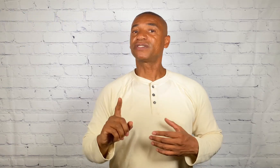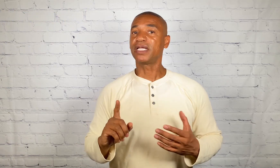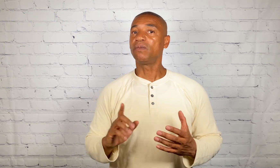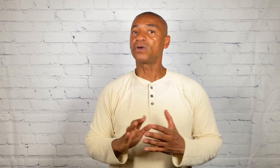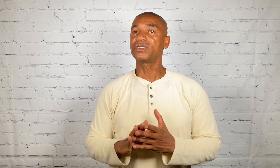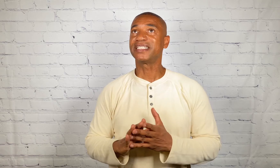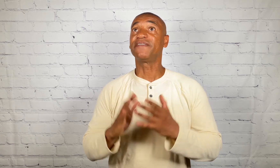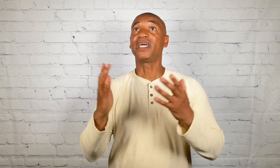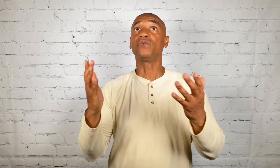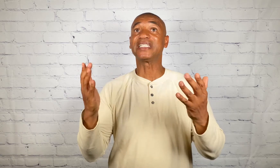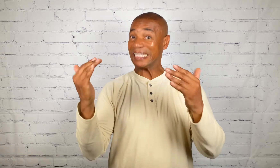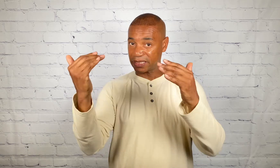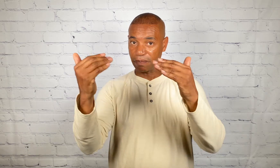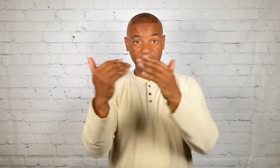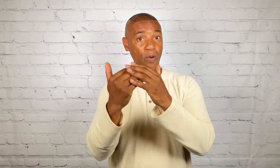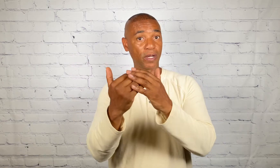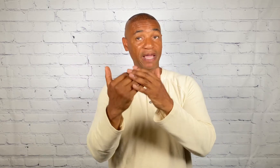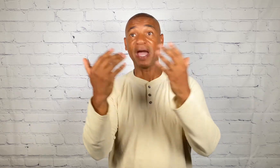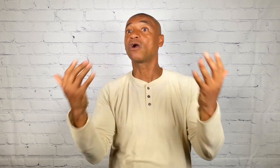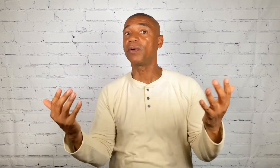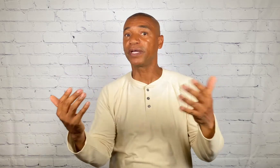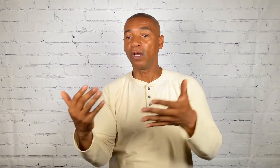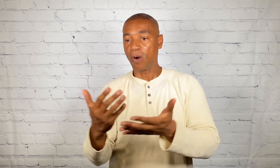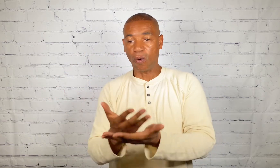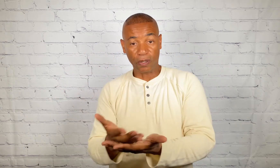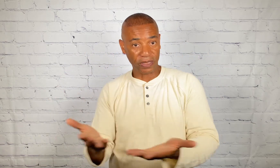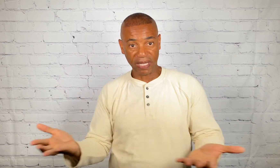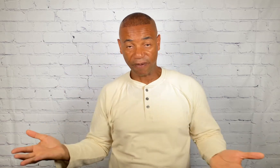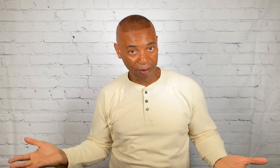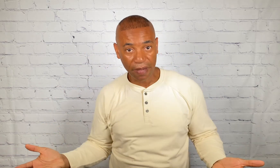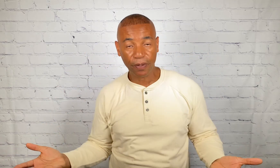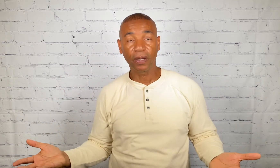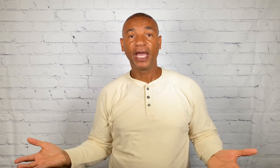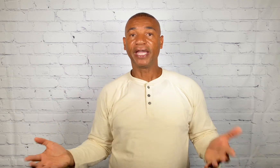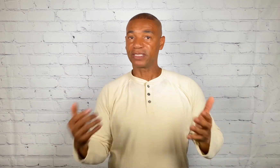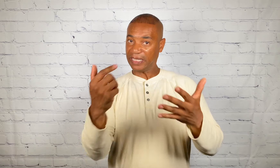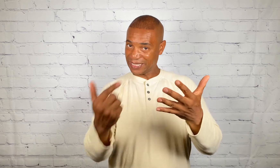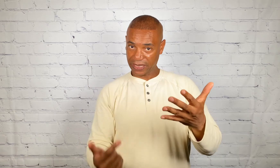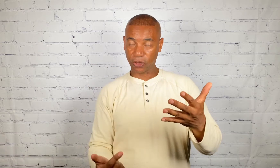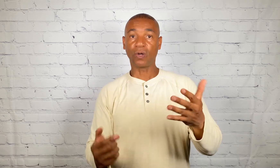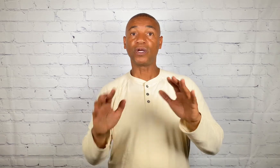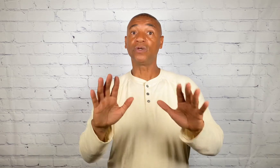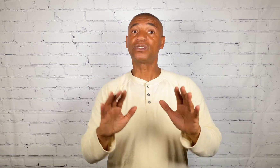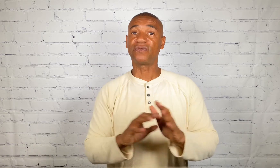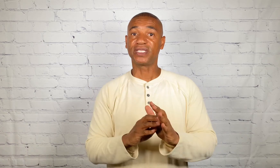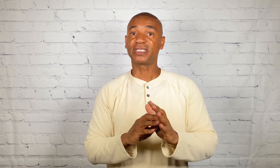signing morals is if it was listed maybe on a PowerPoint or on some type of paper and it's listed. So what you would do for this sign